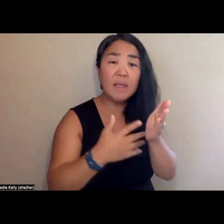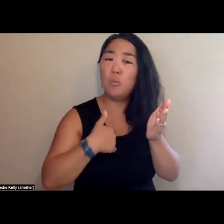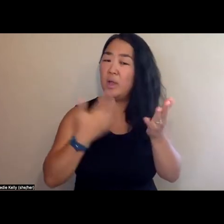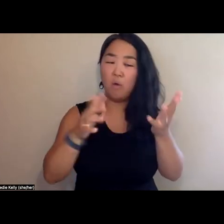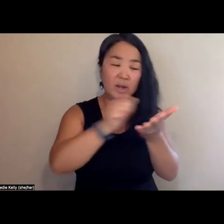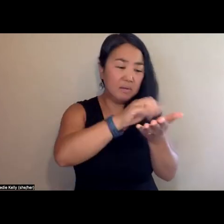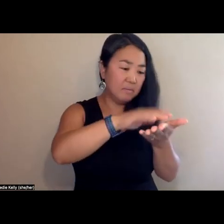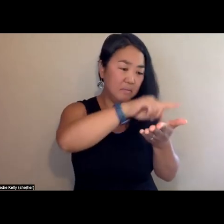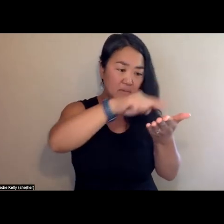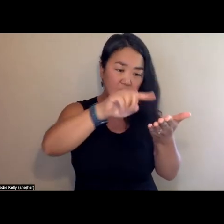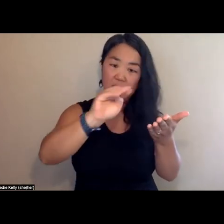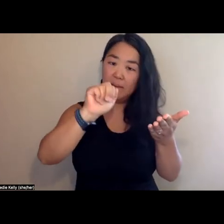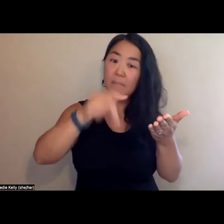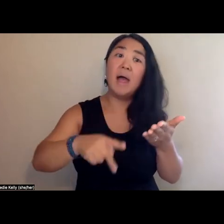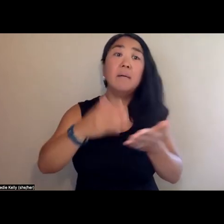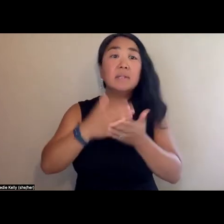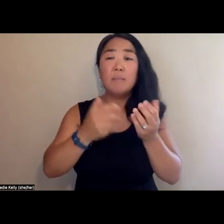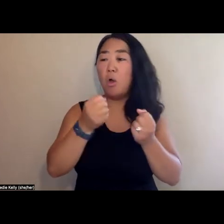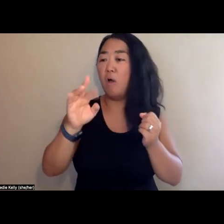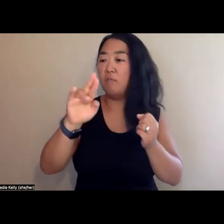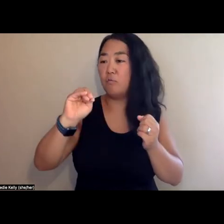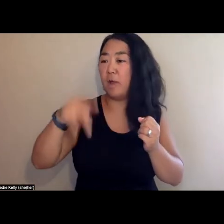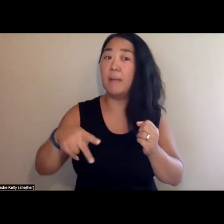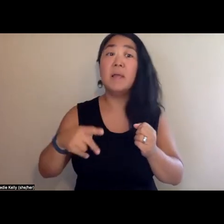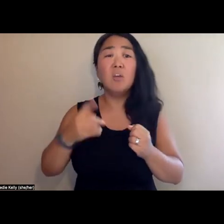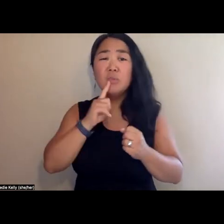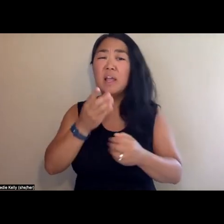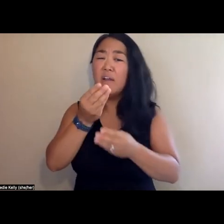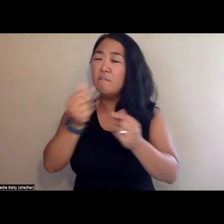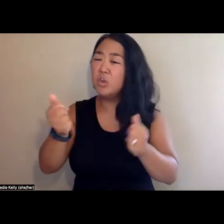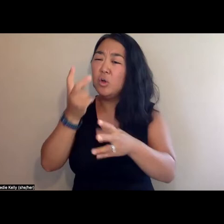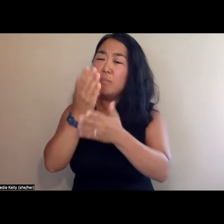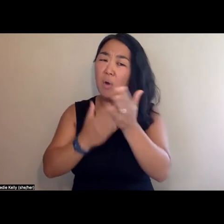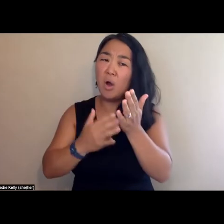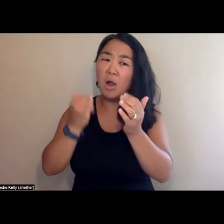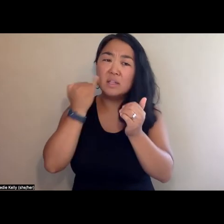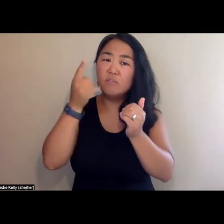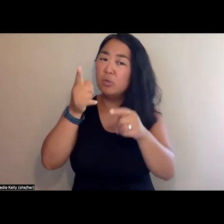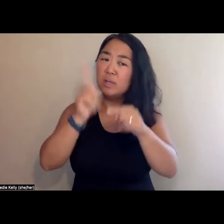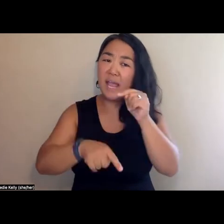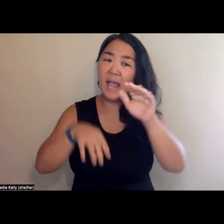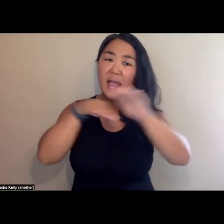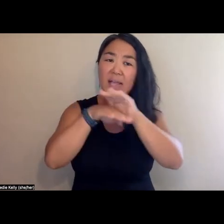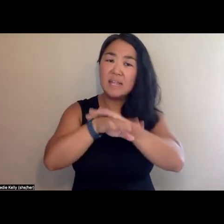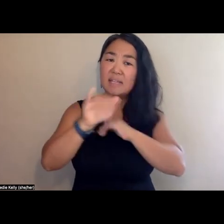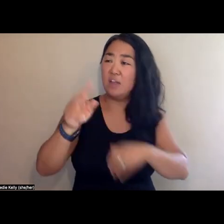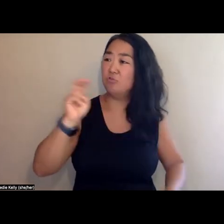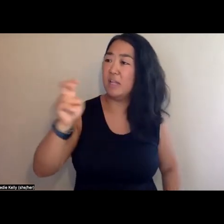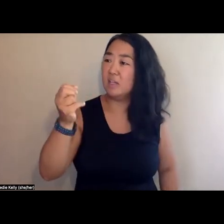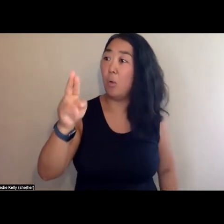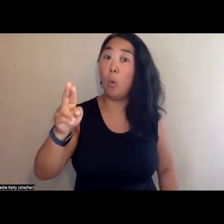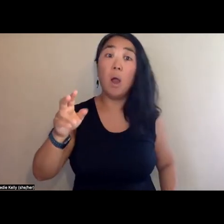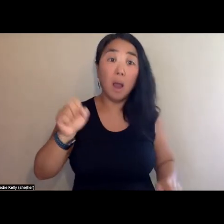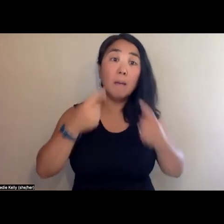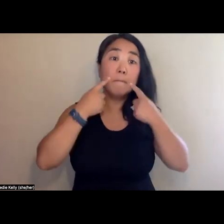optional off ramps. There are very few parts where it's really actually hard to access transit or get picked up. If you walk up